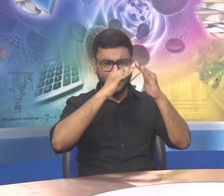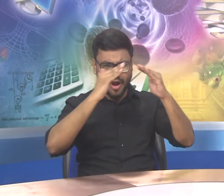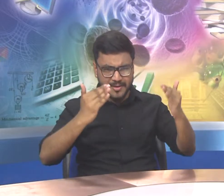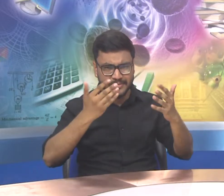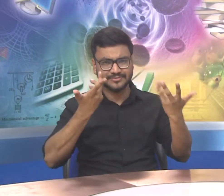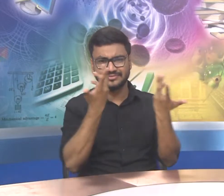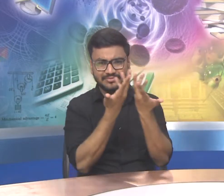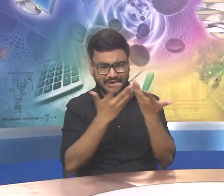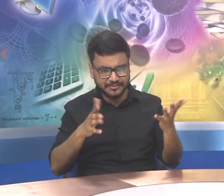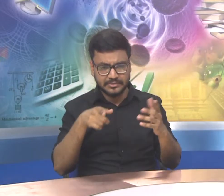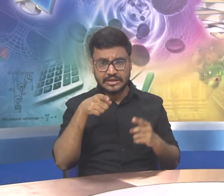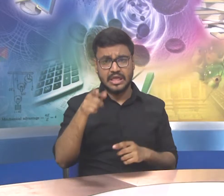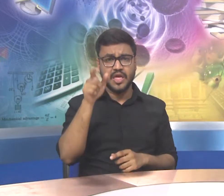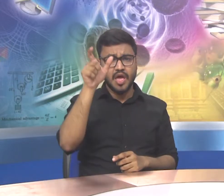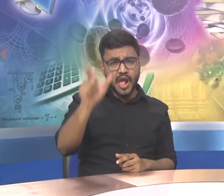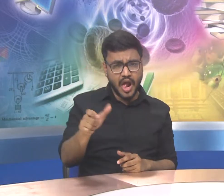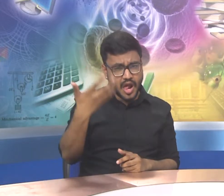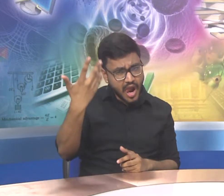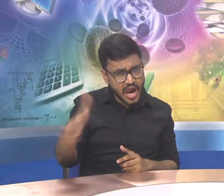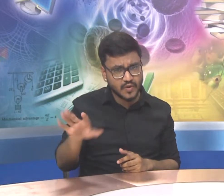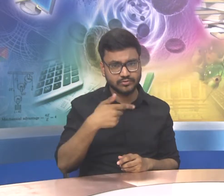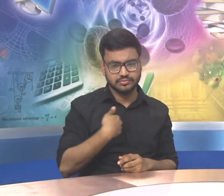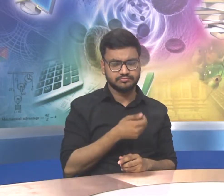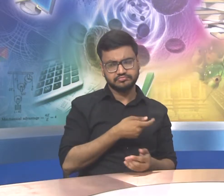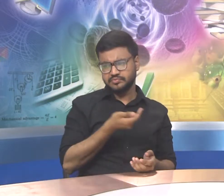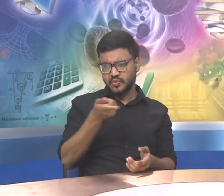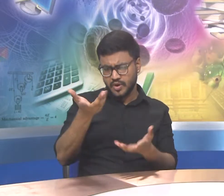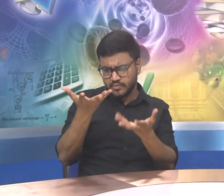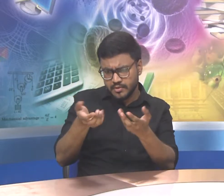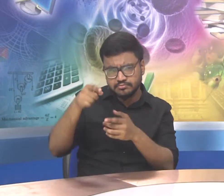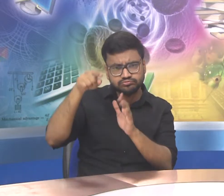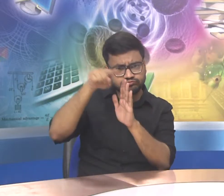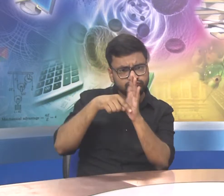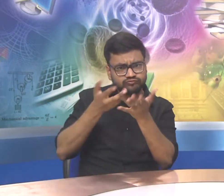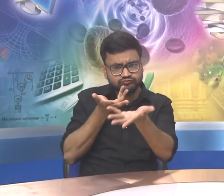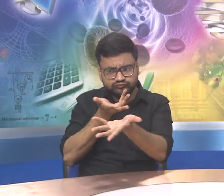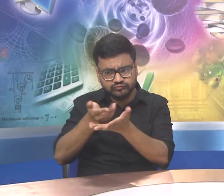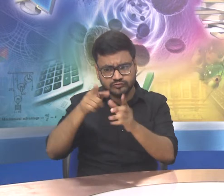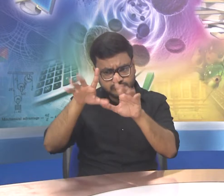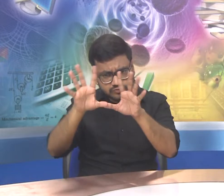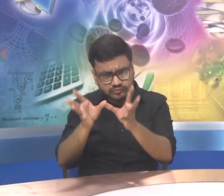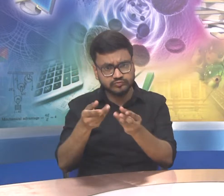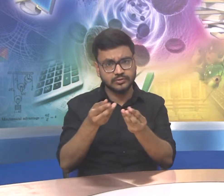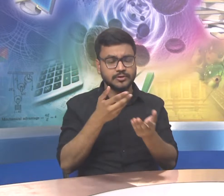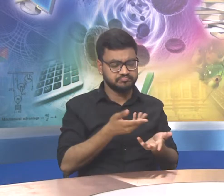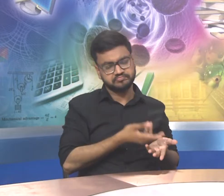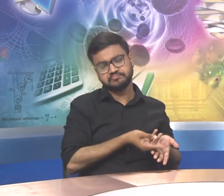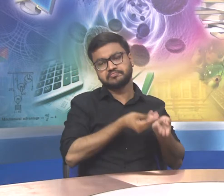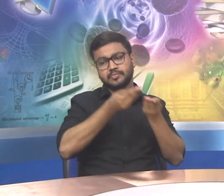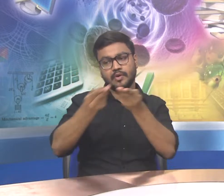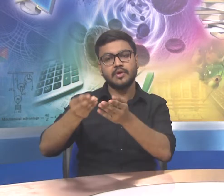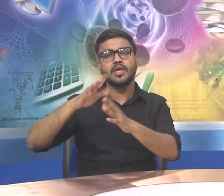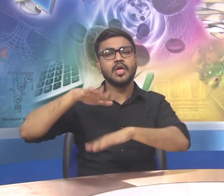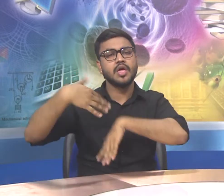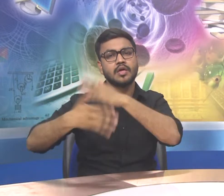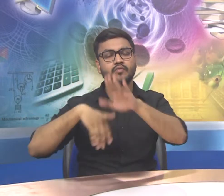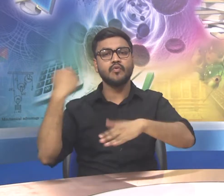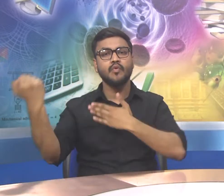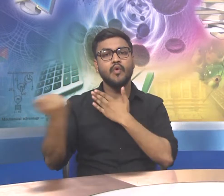It means something like cheating or deceiving someone to